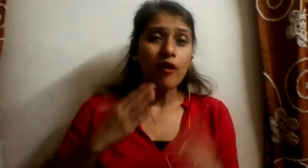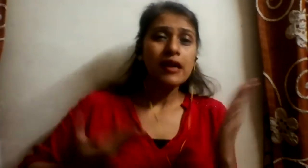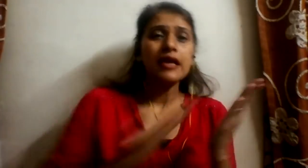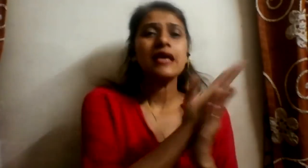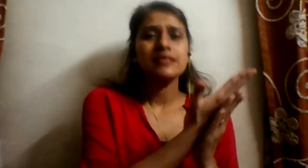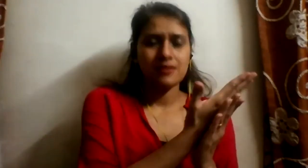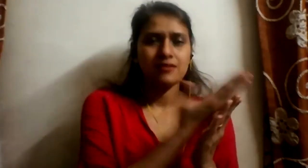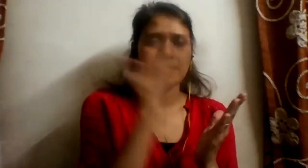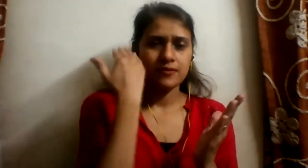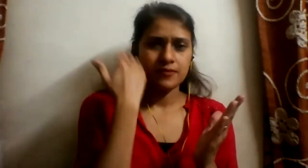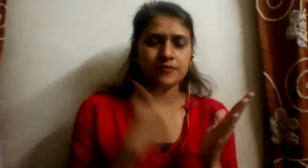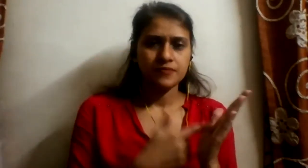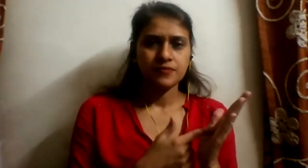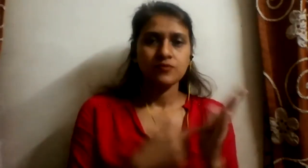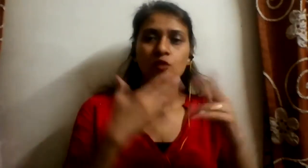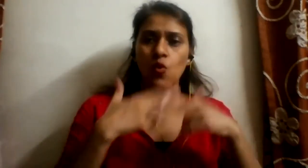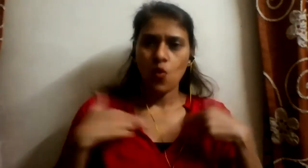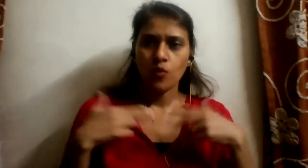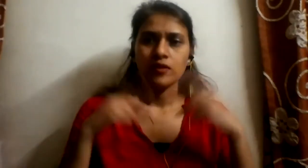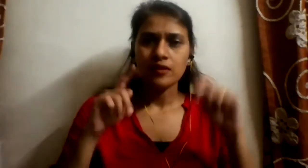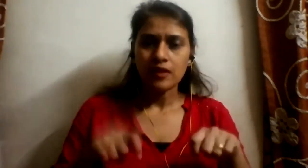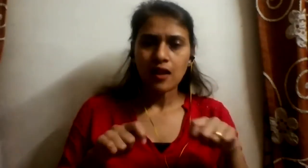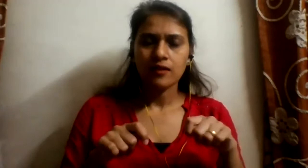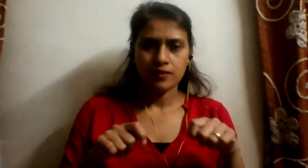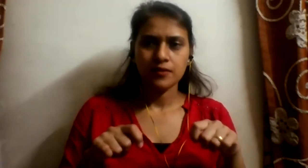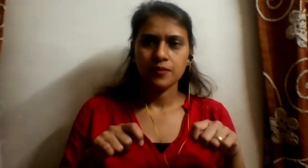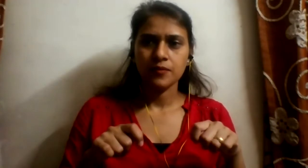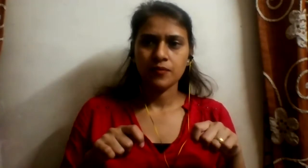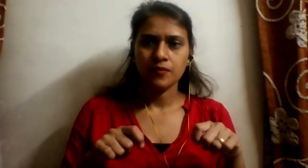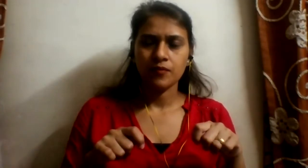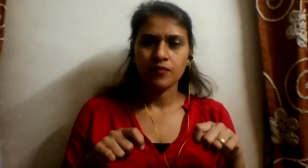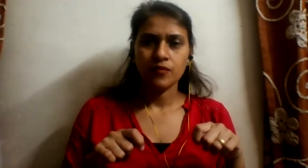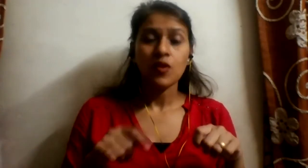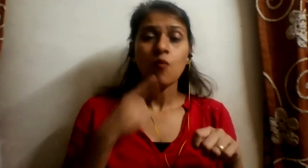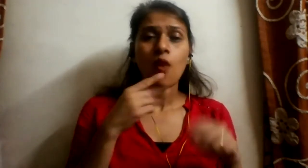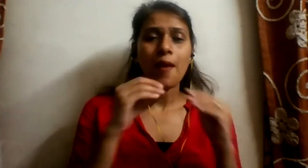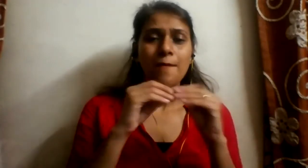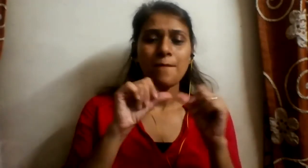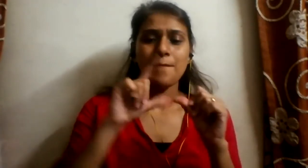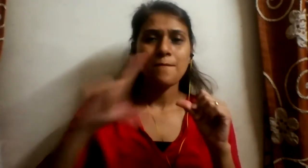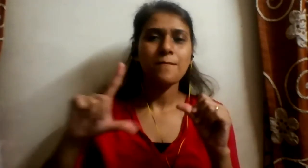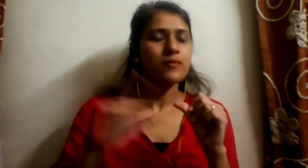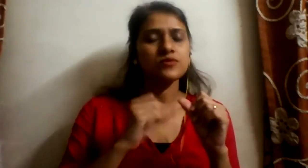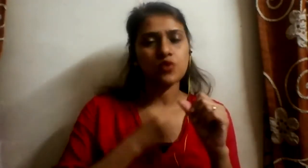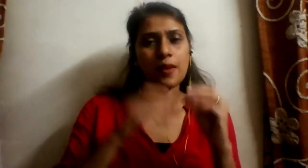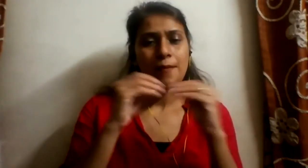the court actually directed the Bar Council of India. Bar Council of India changed its affiliation rules, where